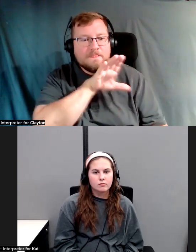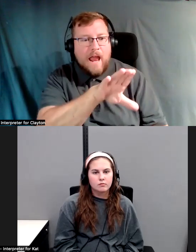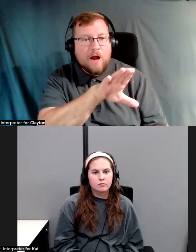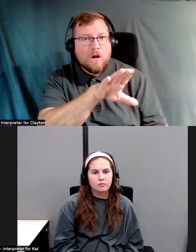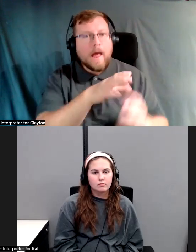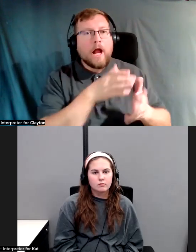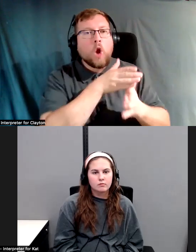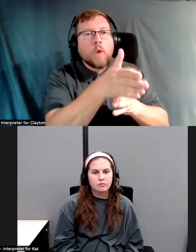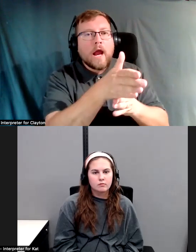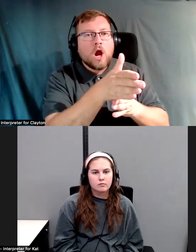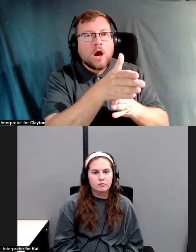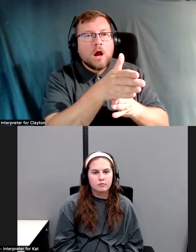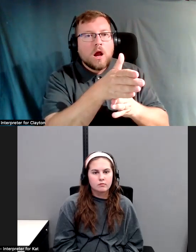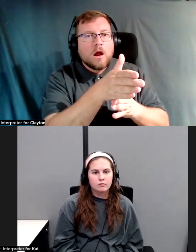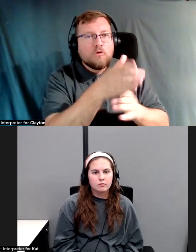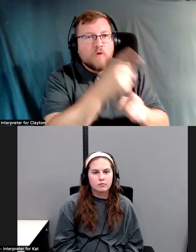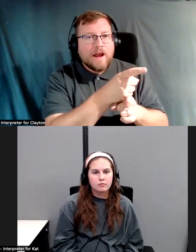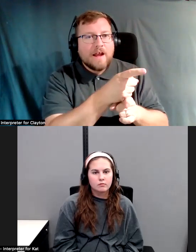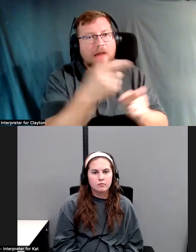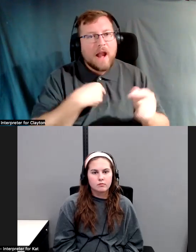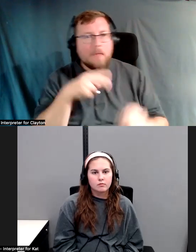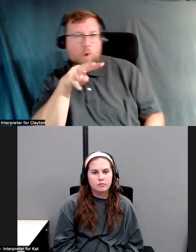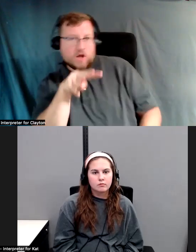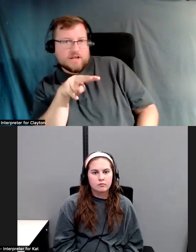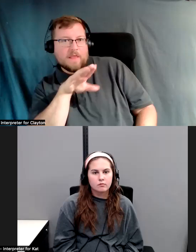just watching them work and watching their craft. And,